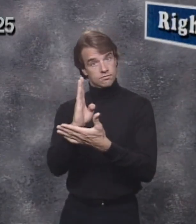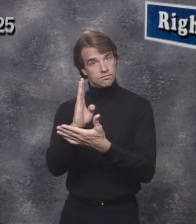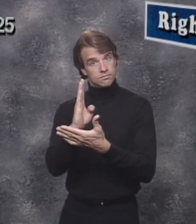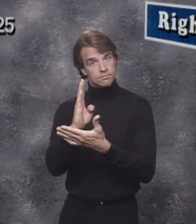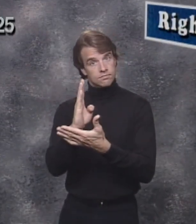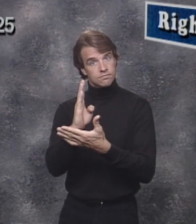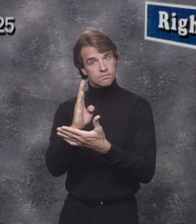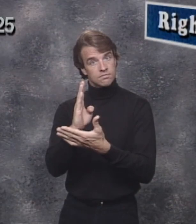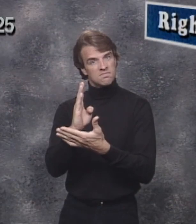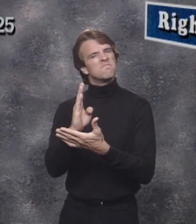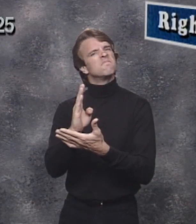Rights.